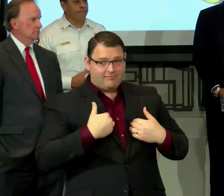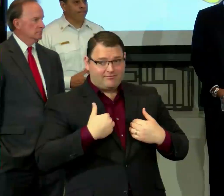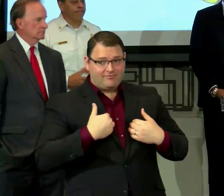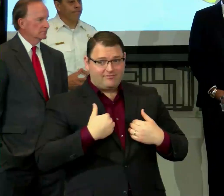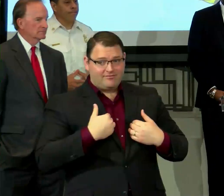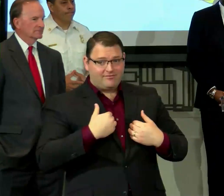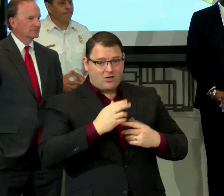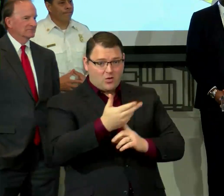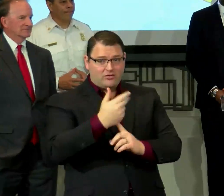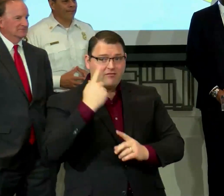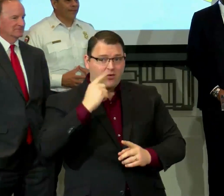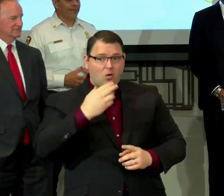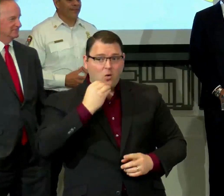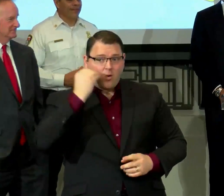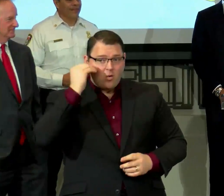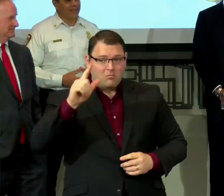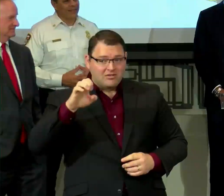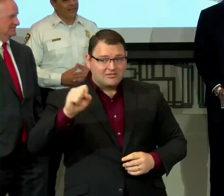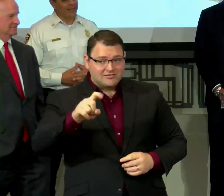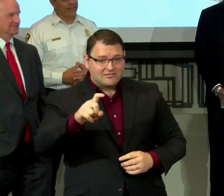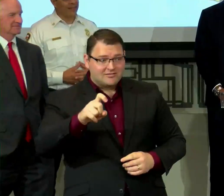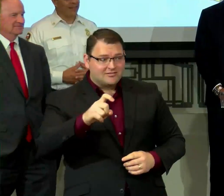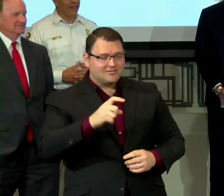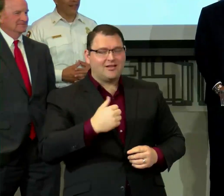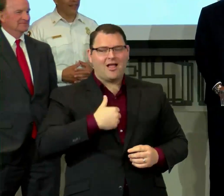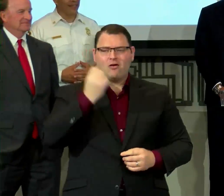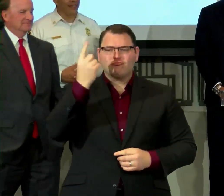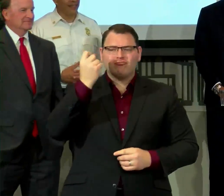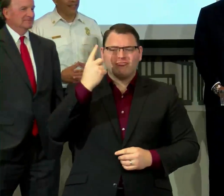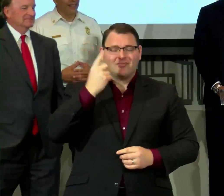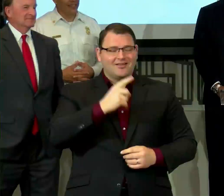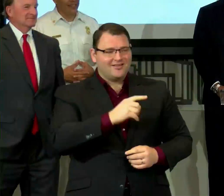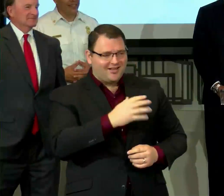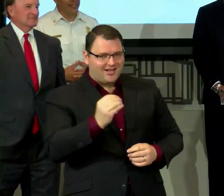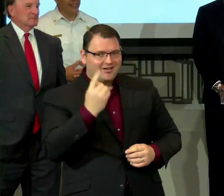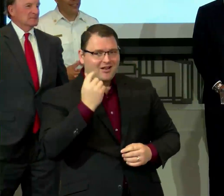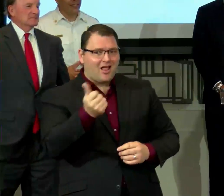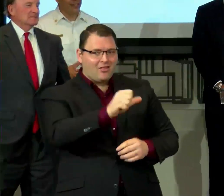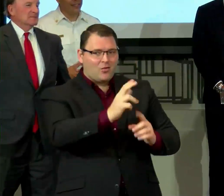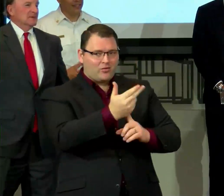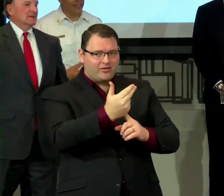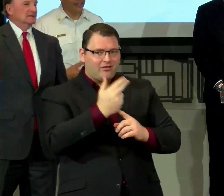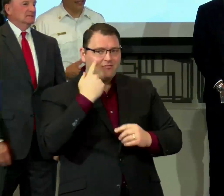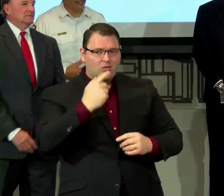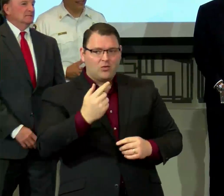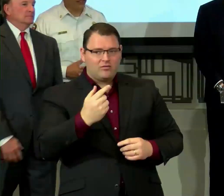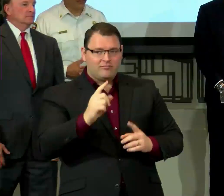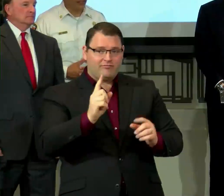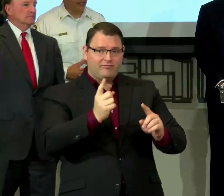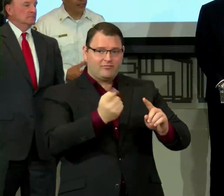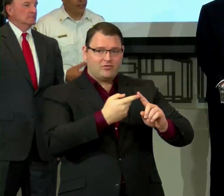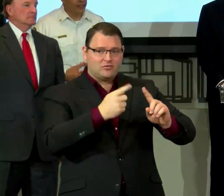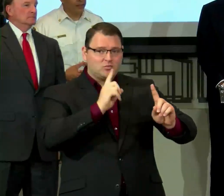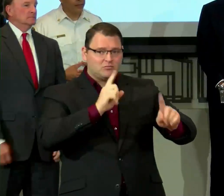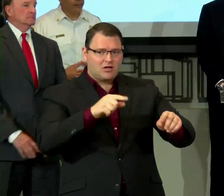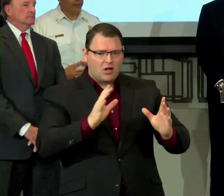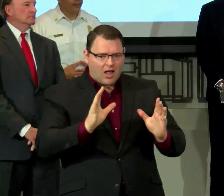Yes, and one for first responders. How we decide which one goes to